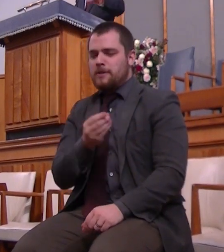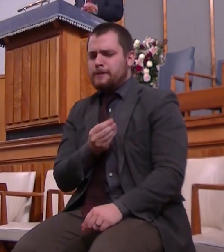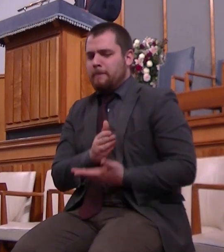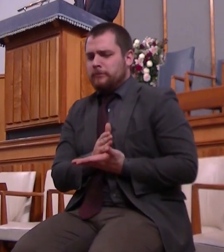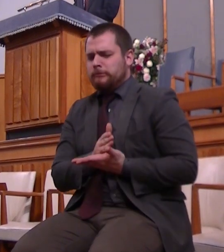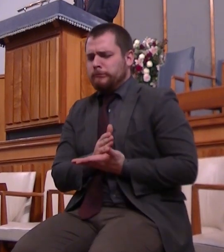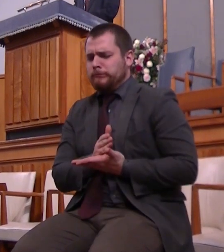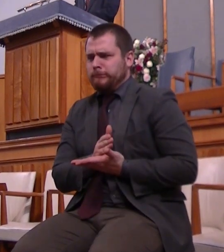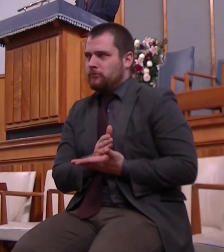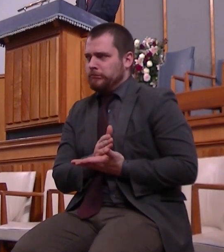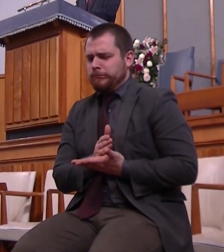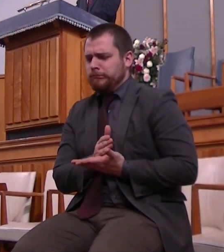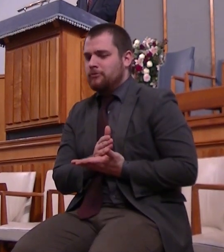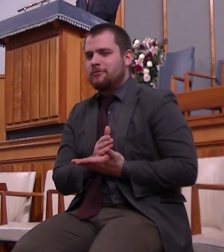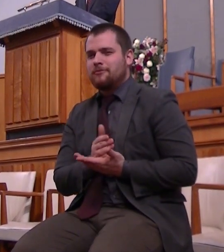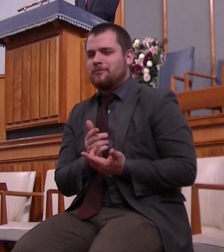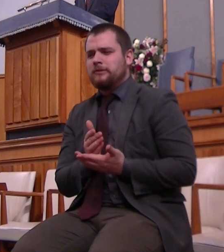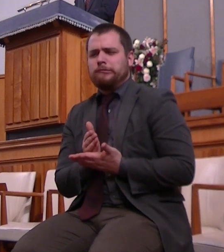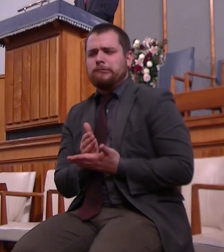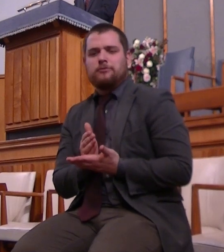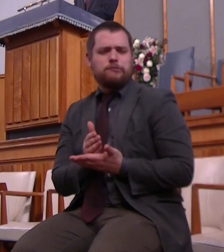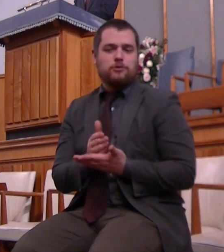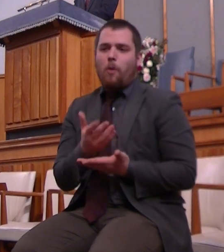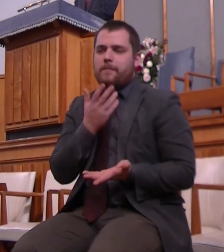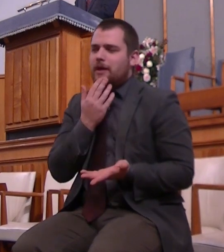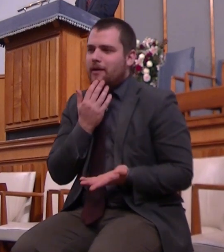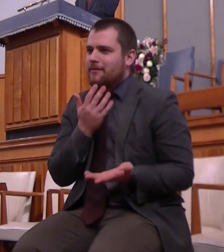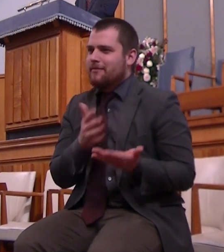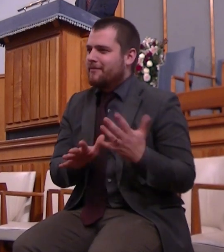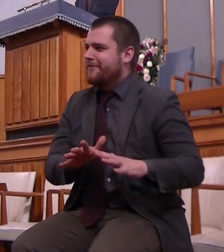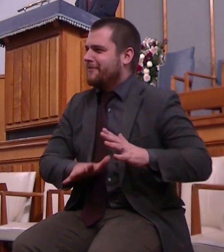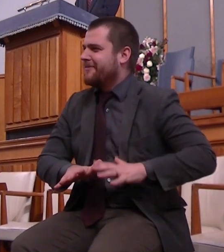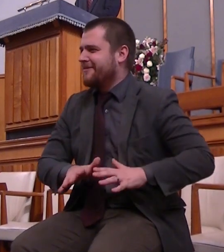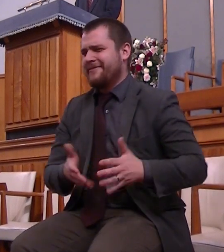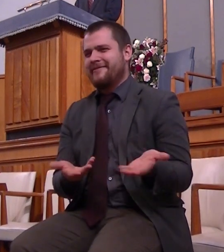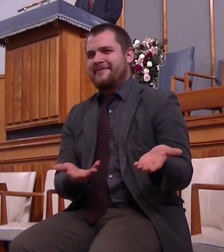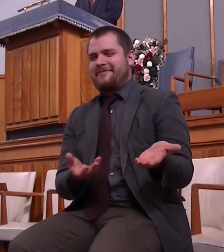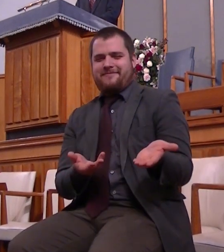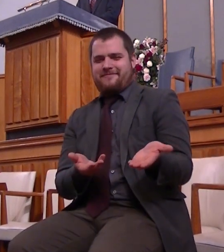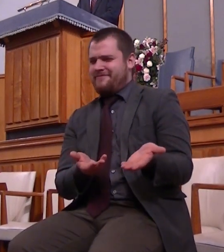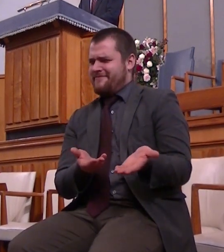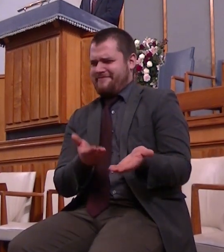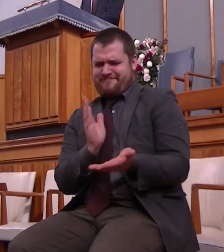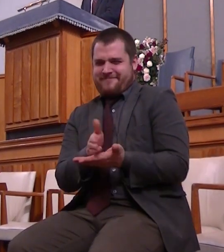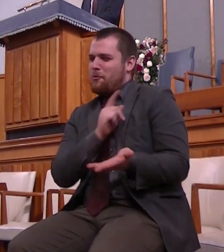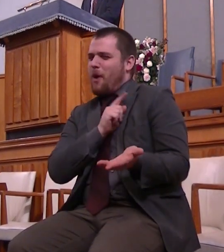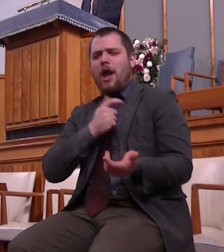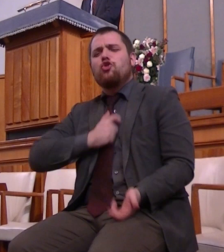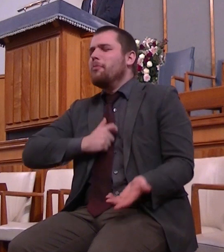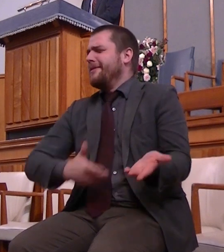a great area he doesn't know or which he gets wrong. That's inevitable, and he's constantly searching